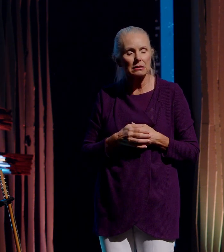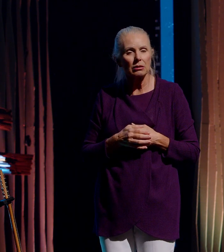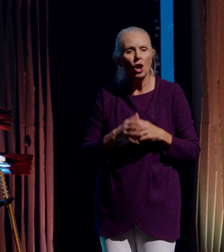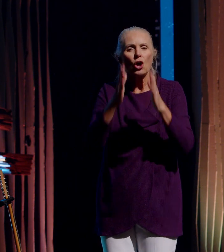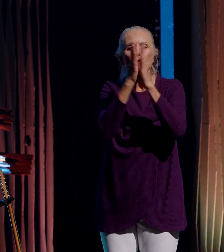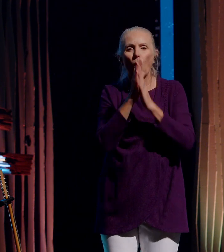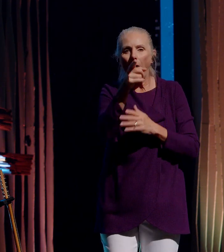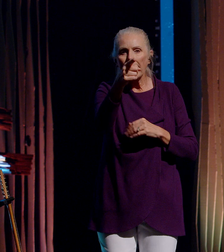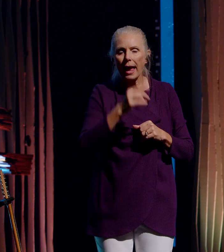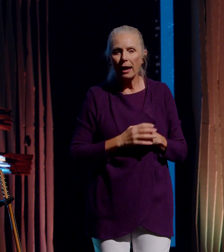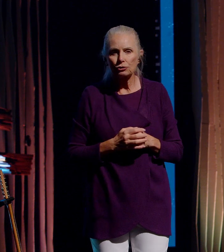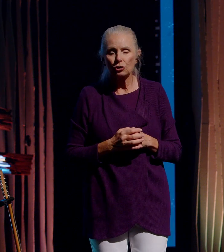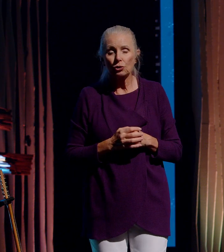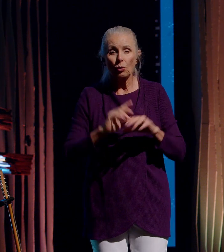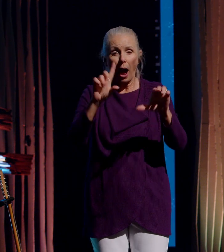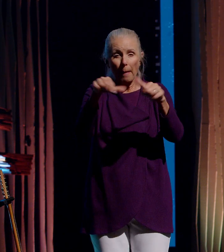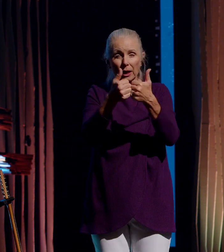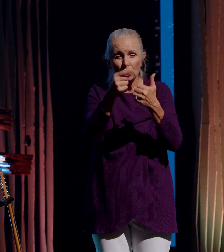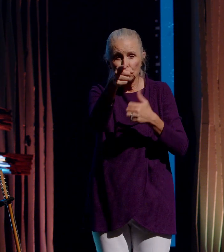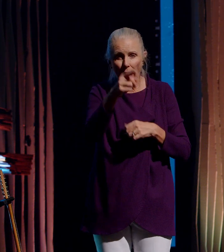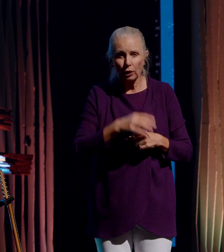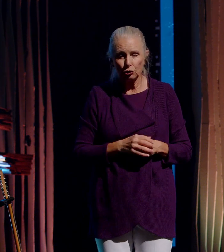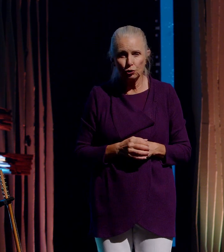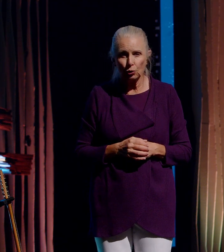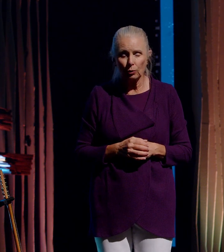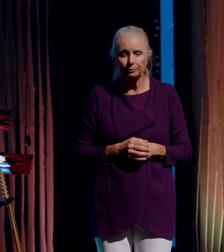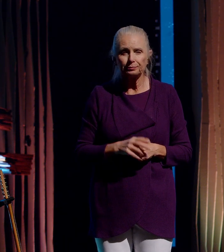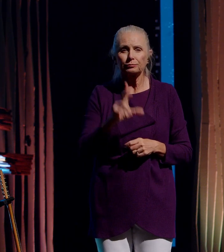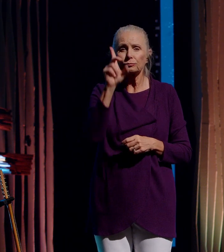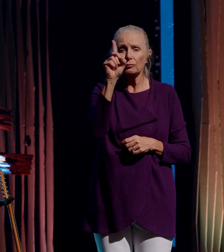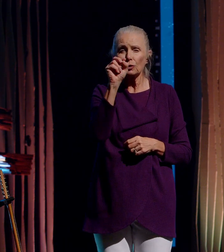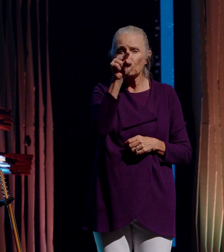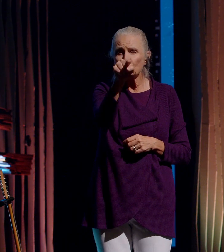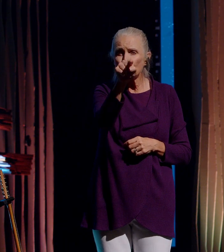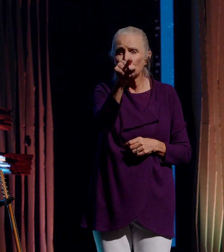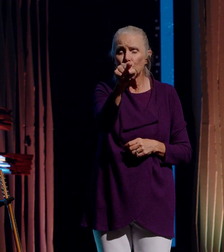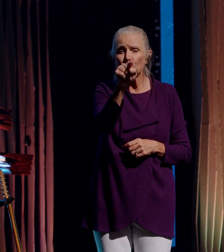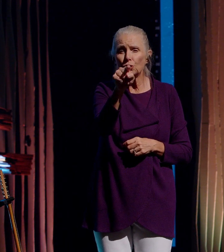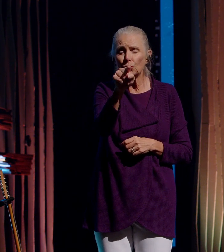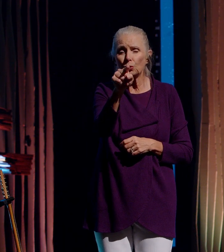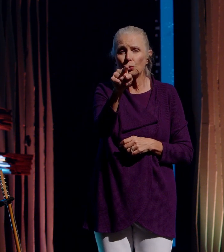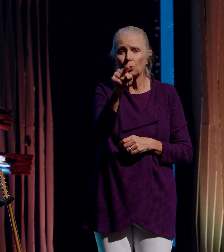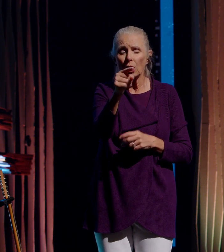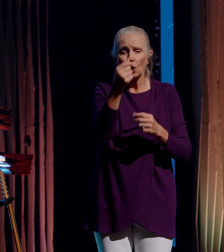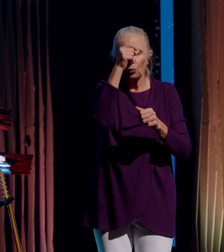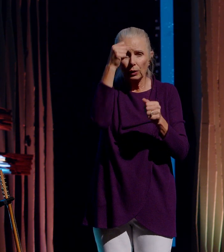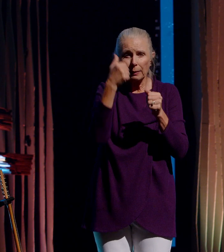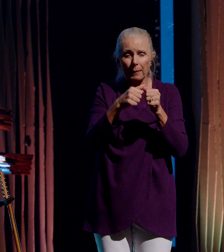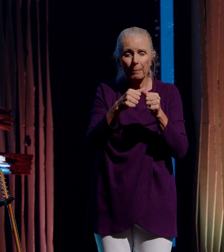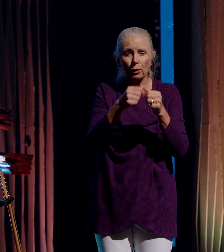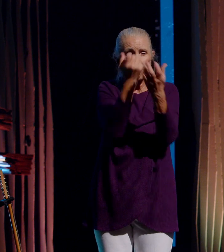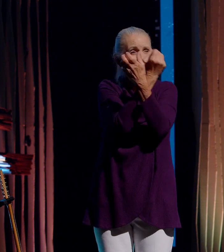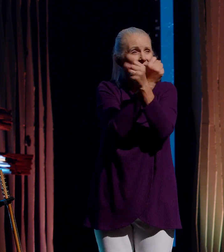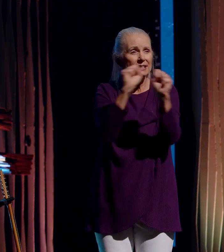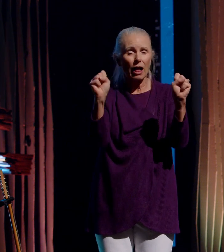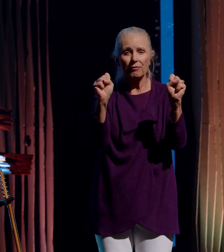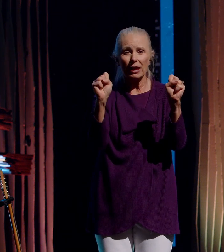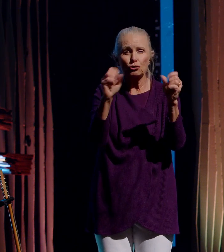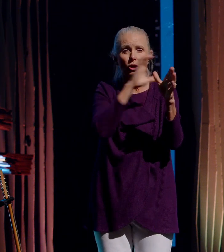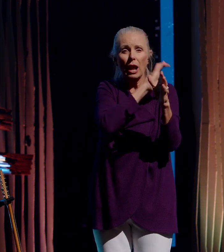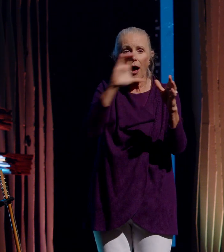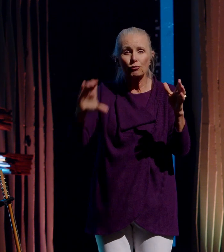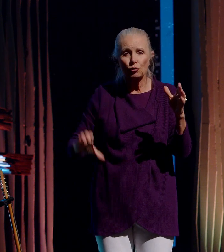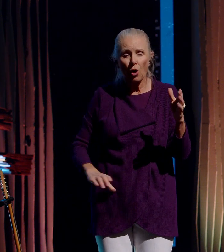question, one that has challenged me this week. Do we view the salvation that we have in Christ high enough that the